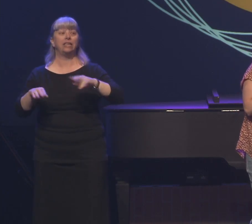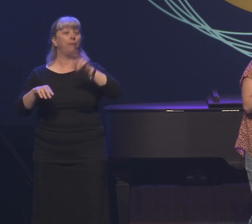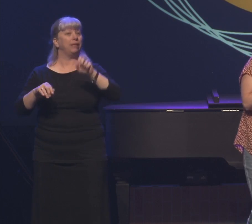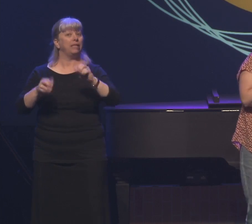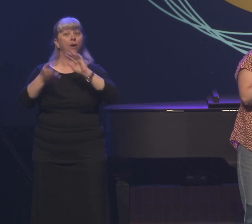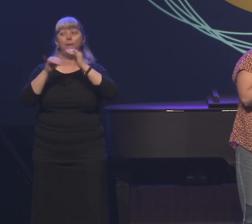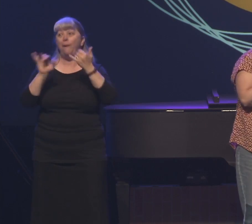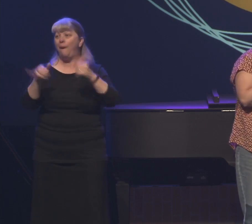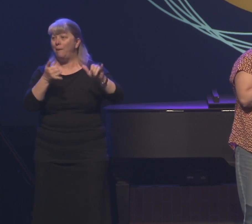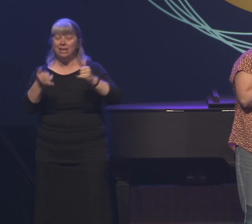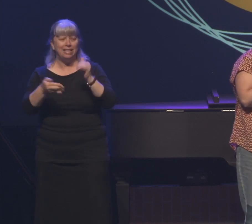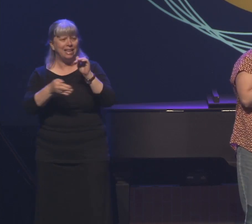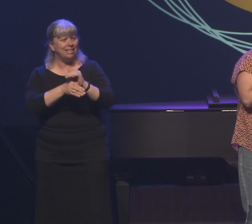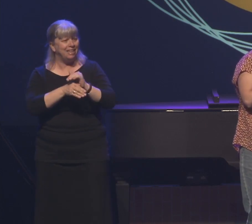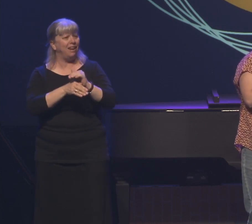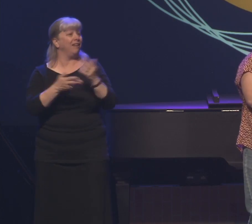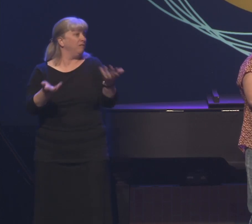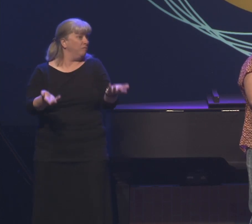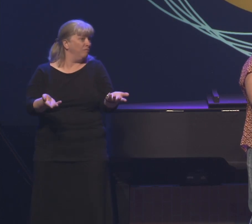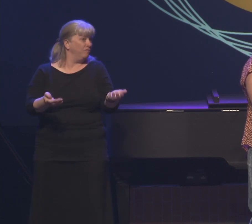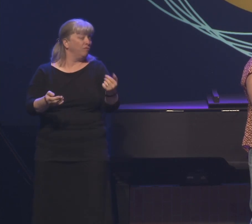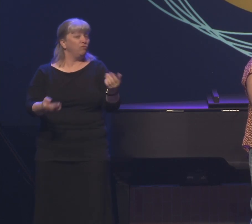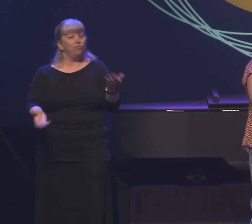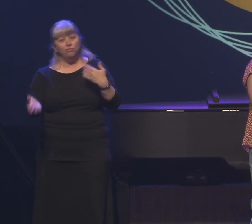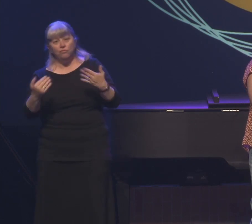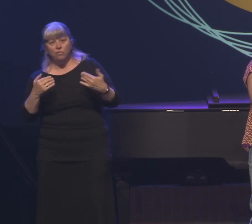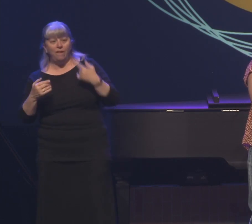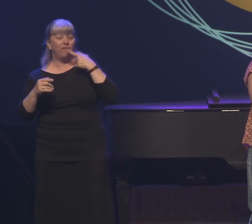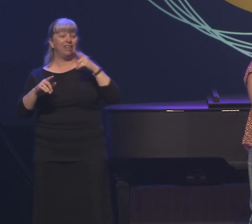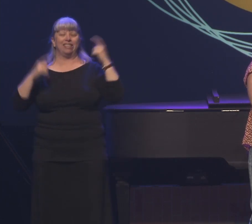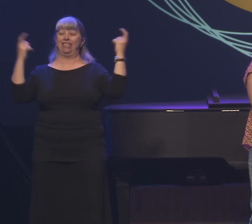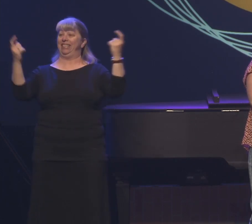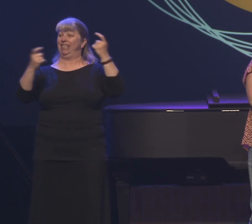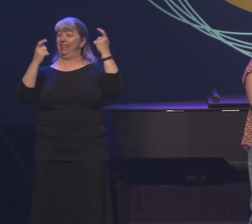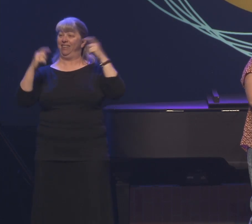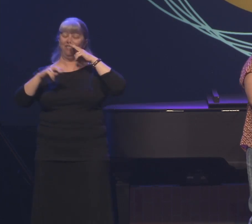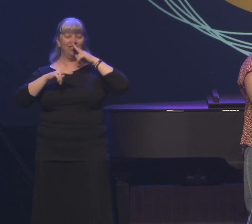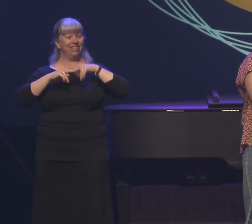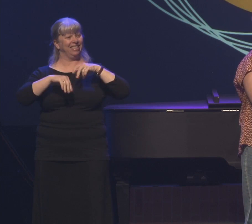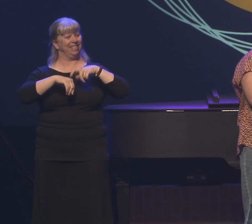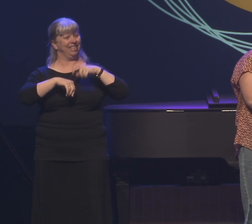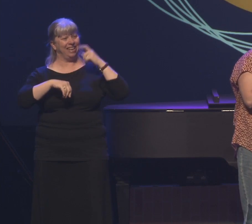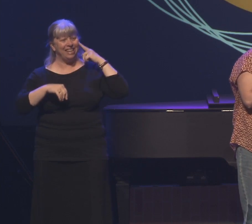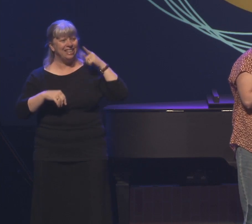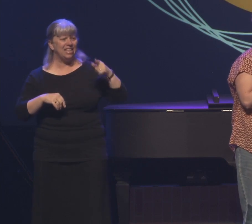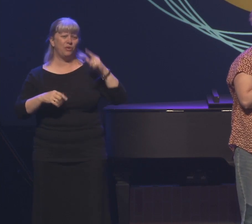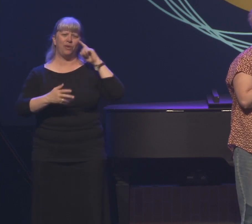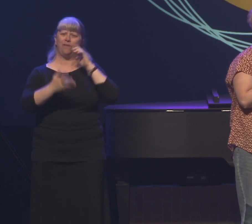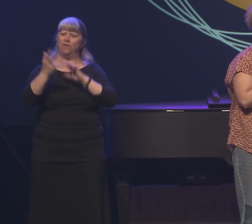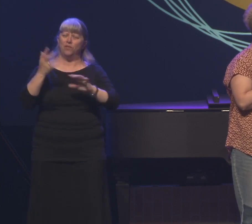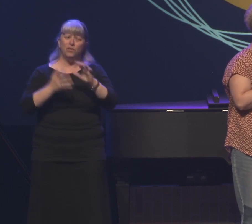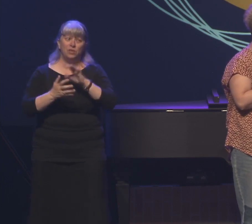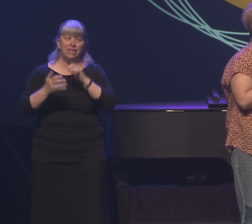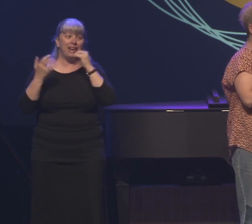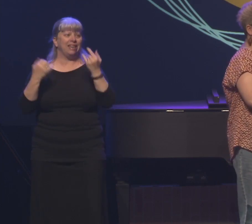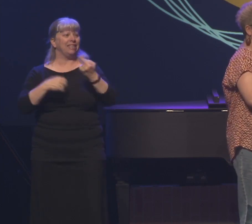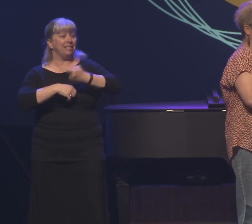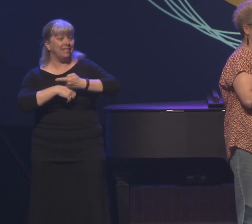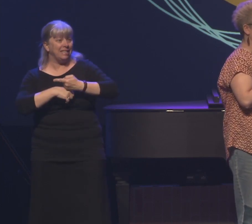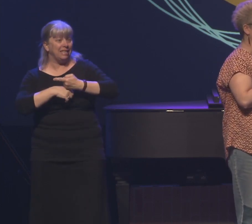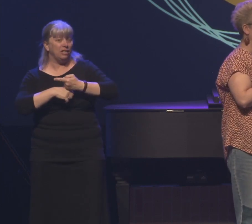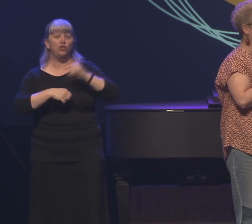night happening the same time as our gala. I think people are confused. You know, it's not today. It's